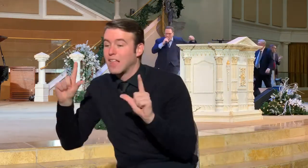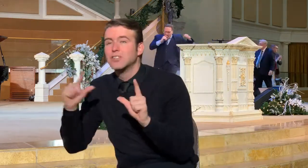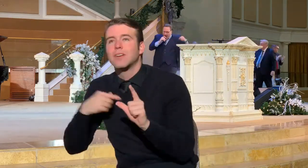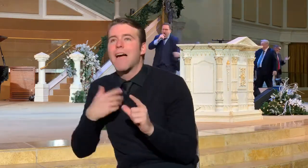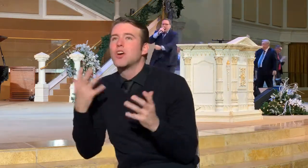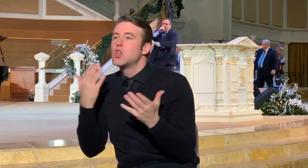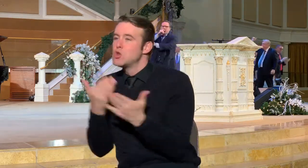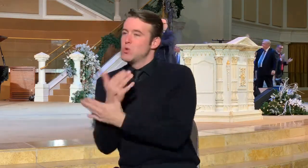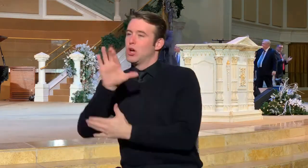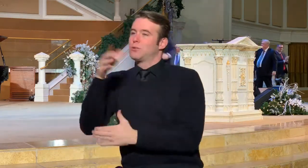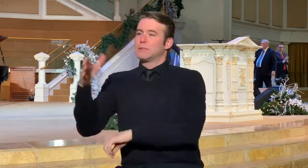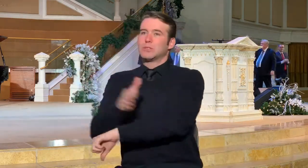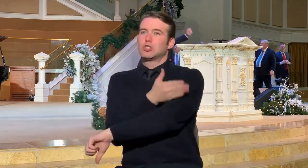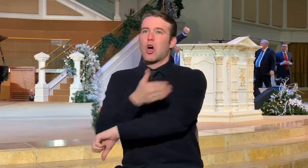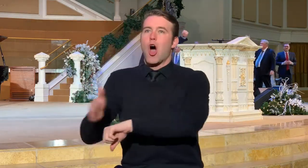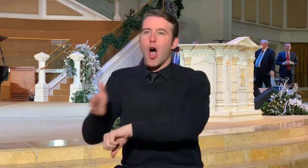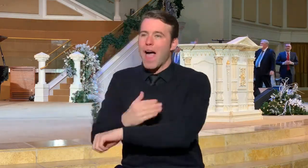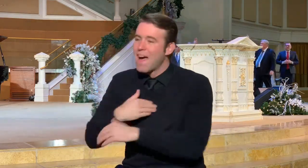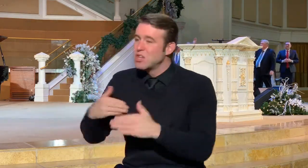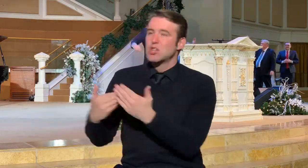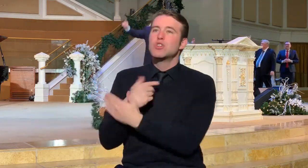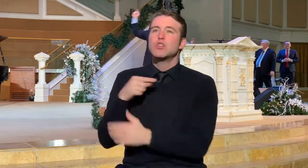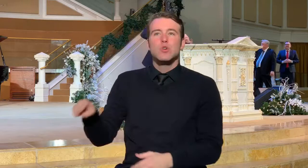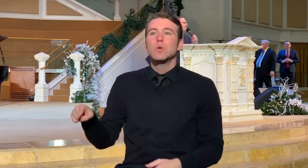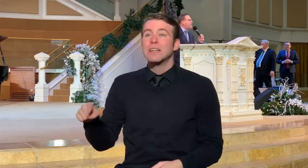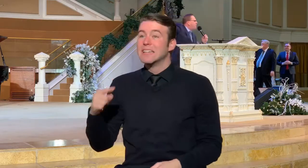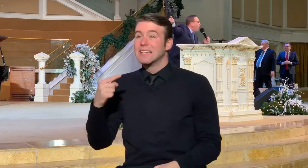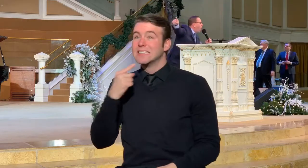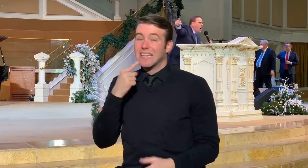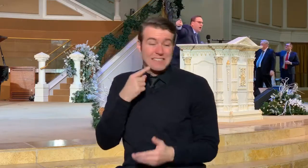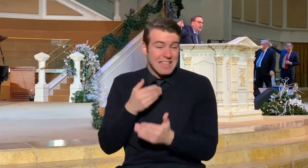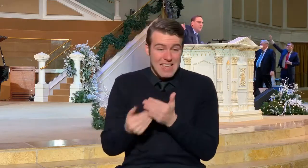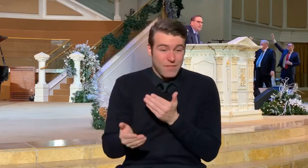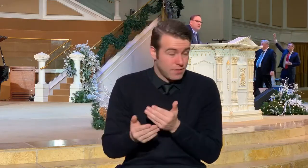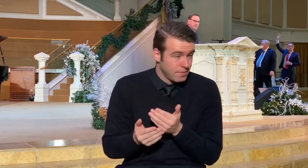Christmas song. There's a joyful song. It says even